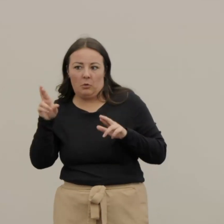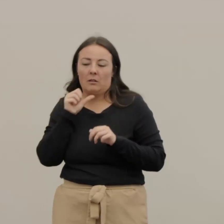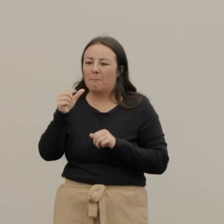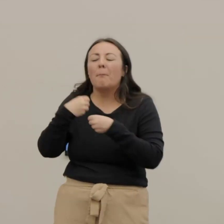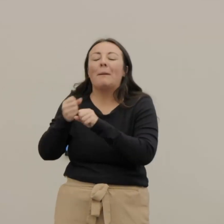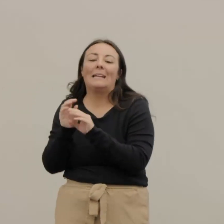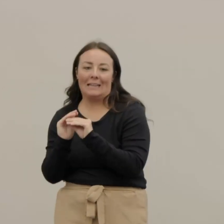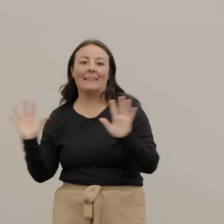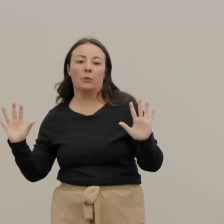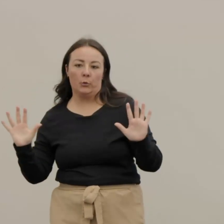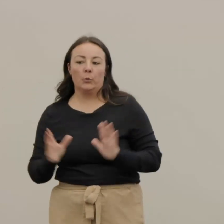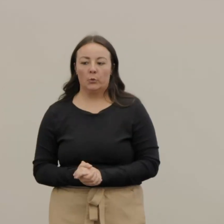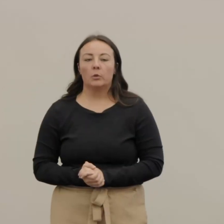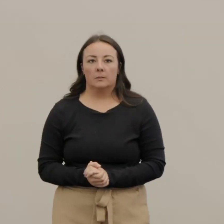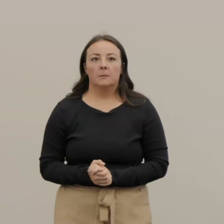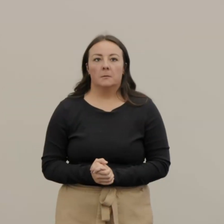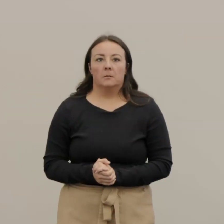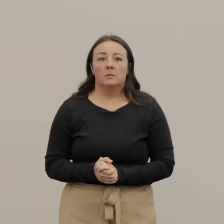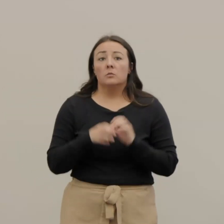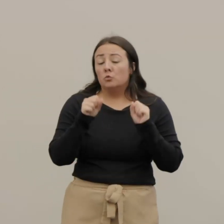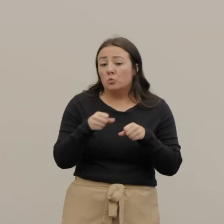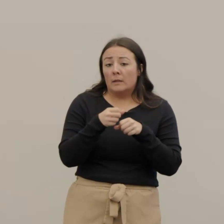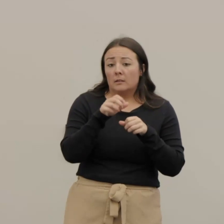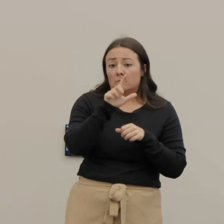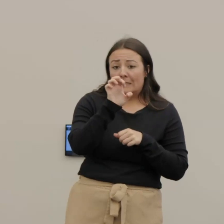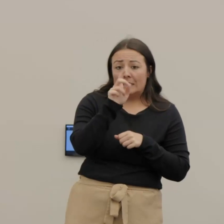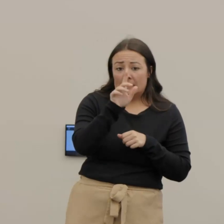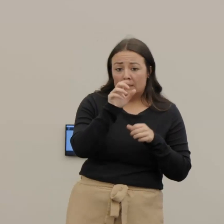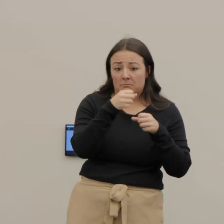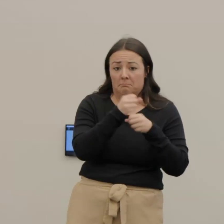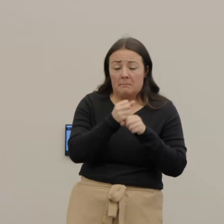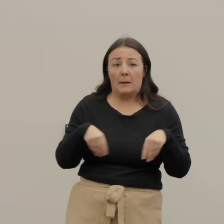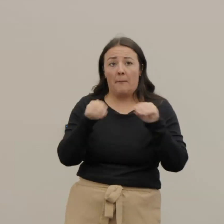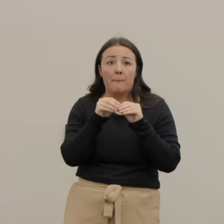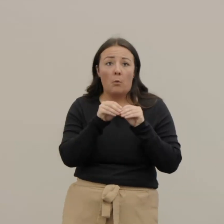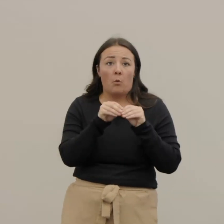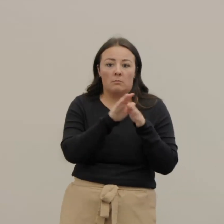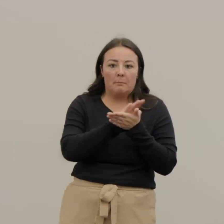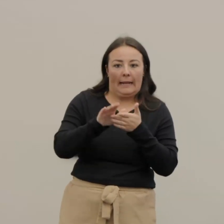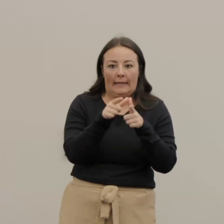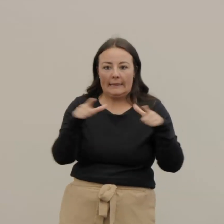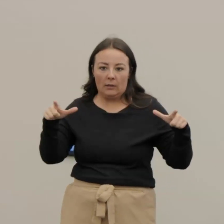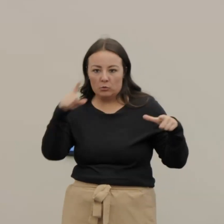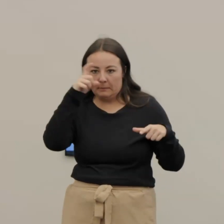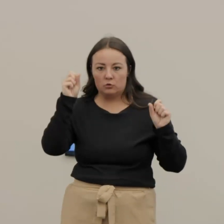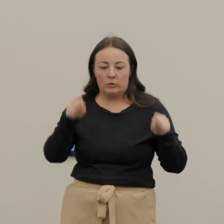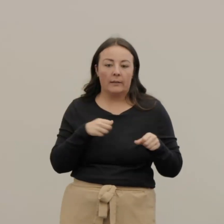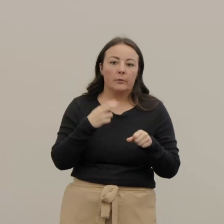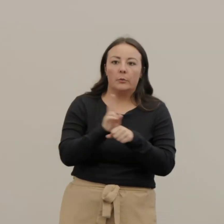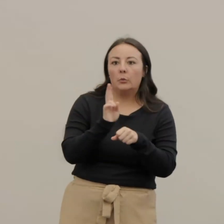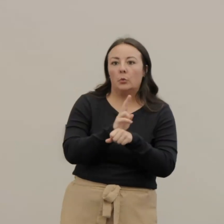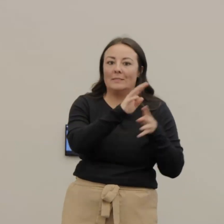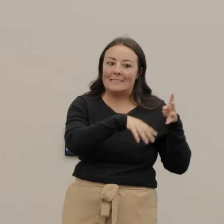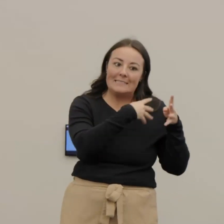plain language, making it more readable and scannable by using the headings and the structure for lists and tables